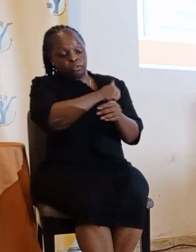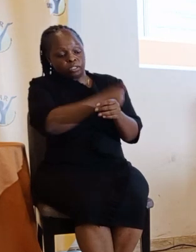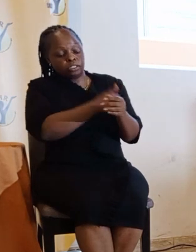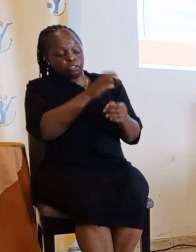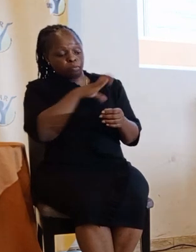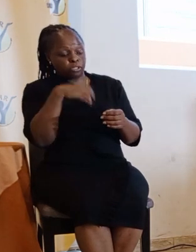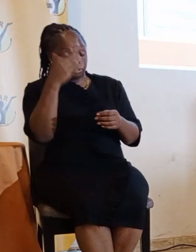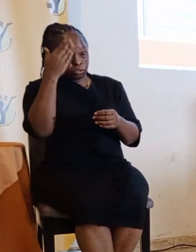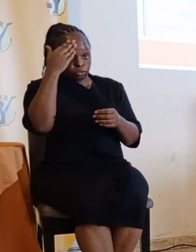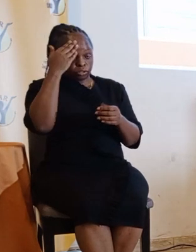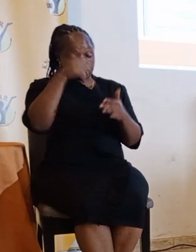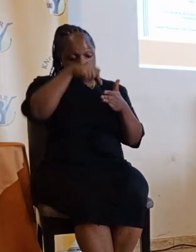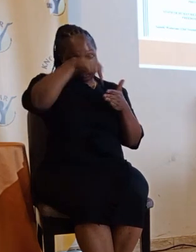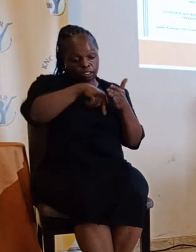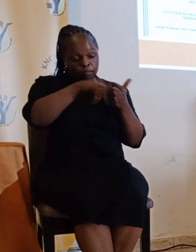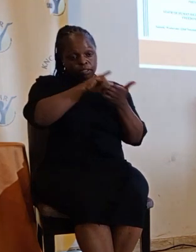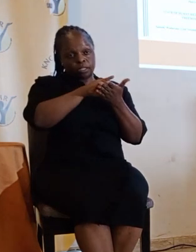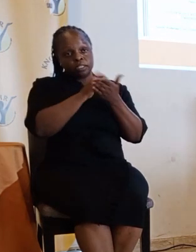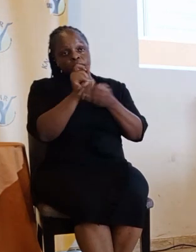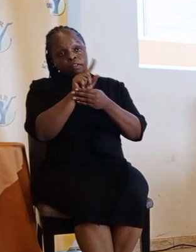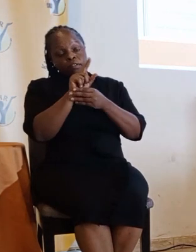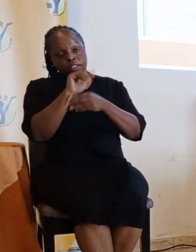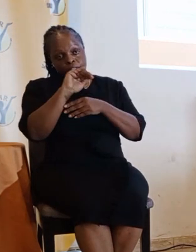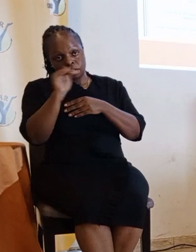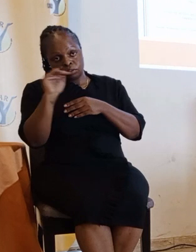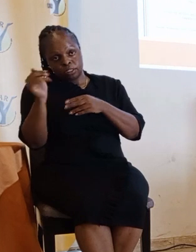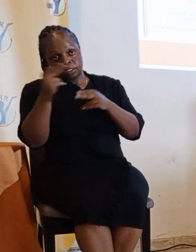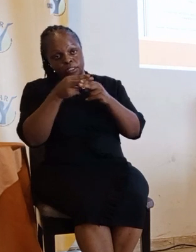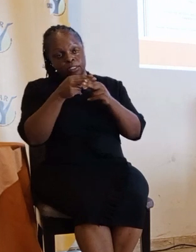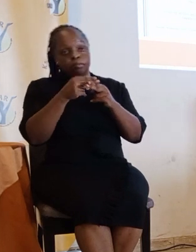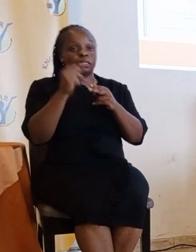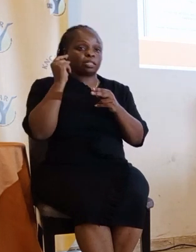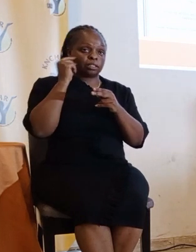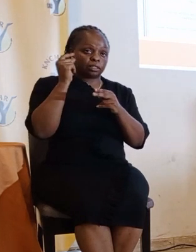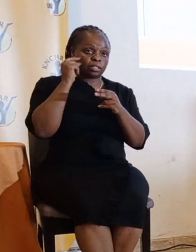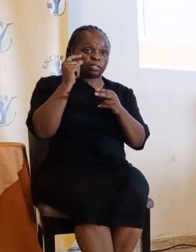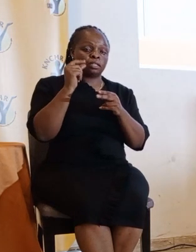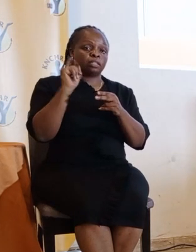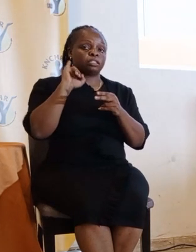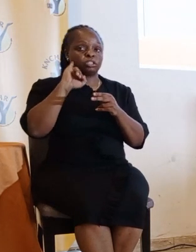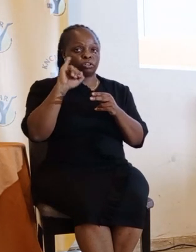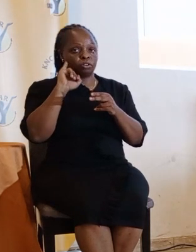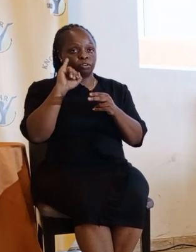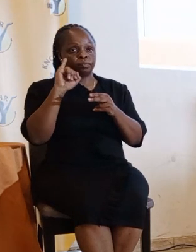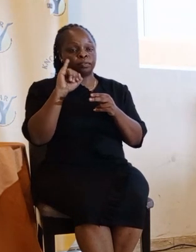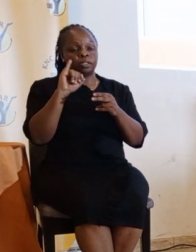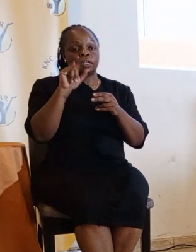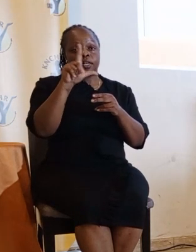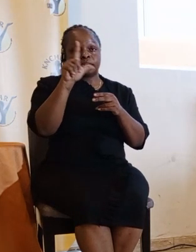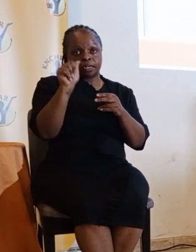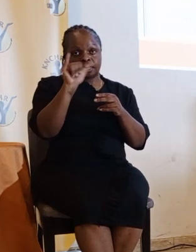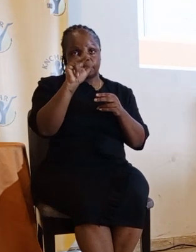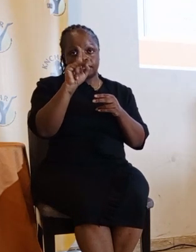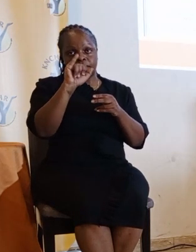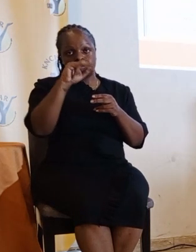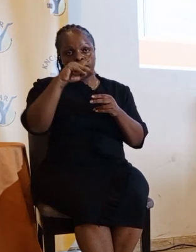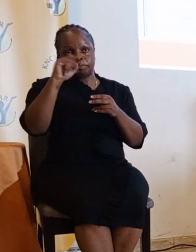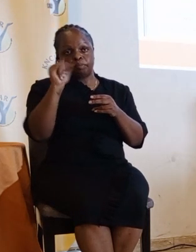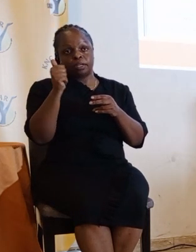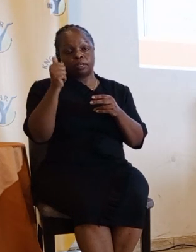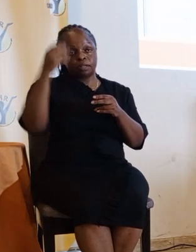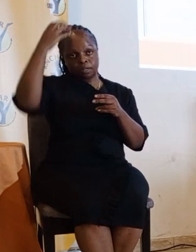Commission notes with concern that 11 counties, namely Garissa, Isiolo, Laikipia,